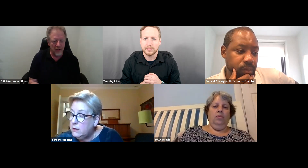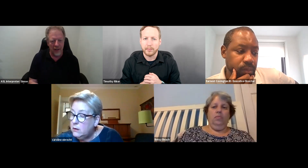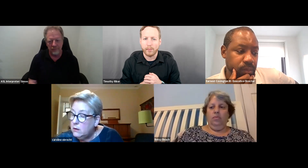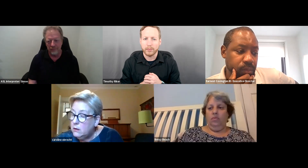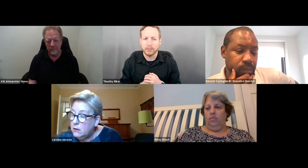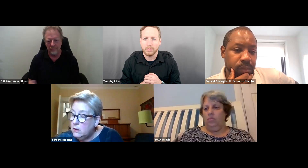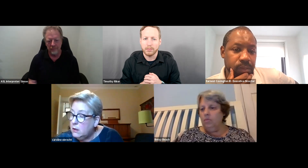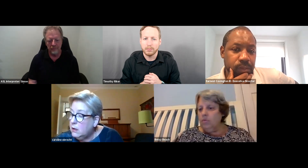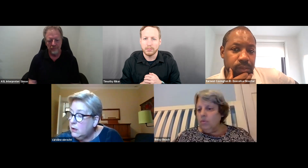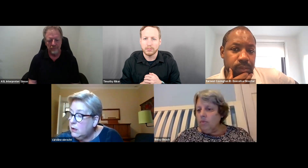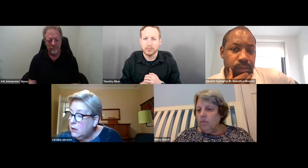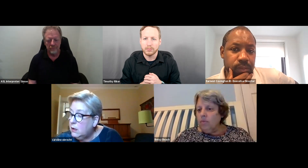meetings or not.